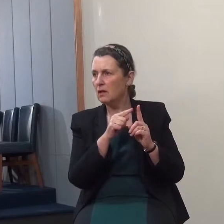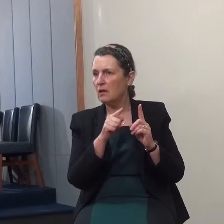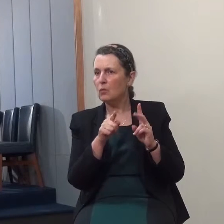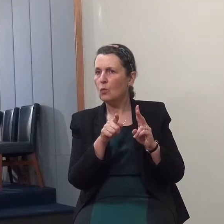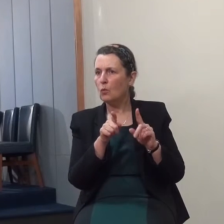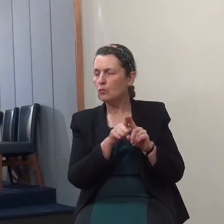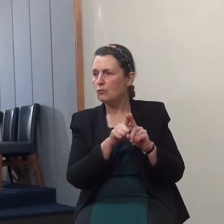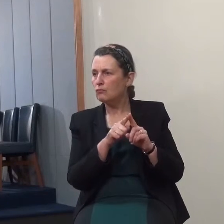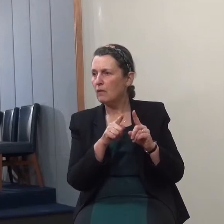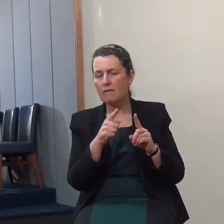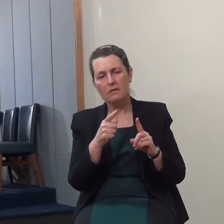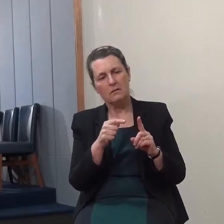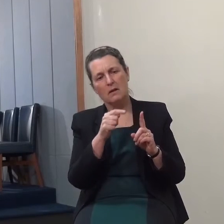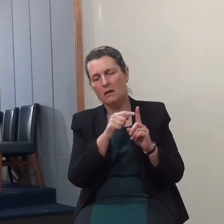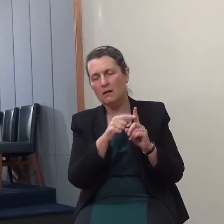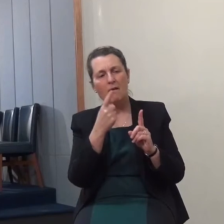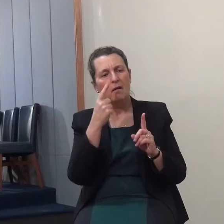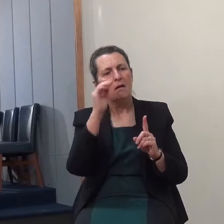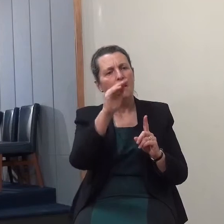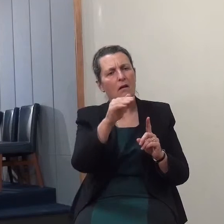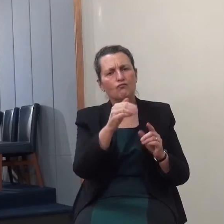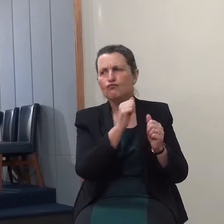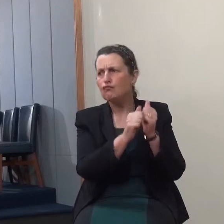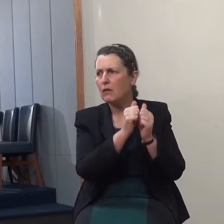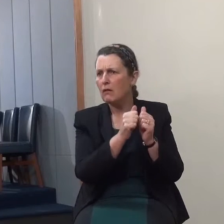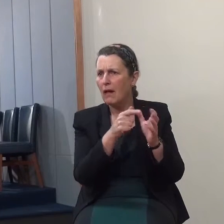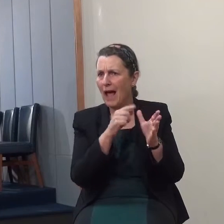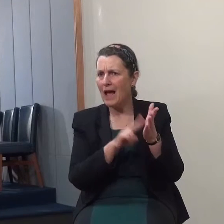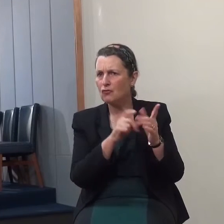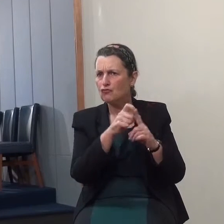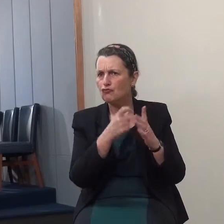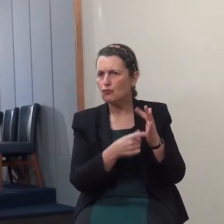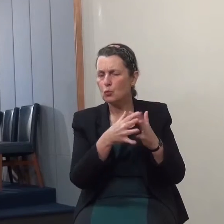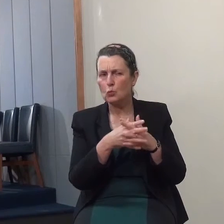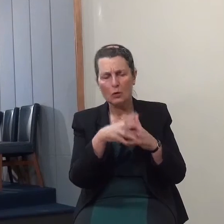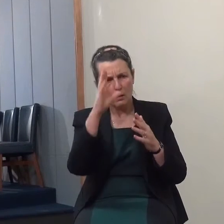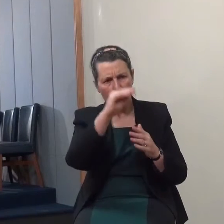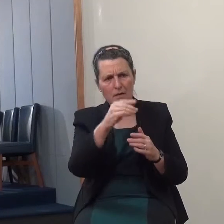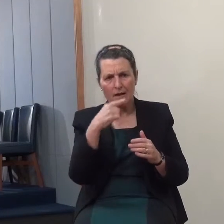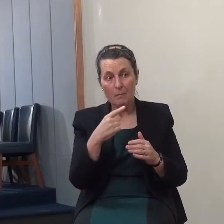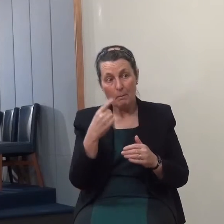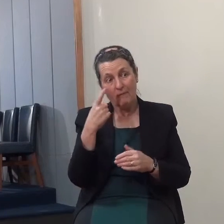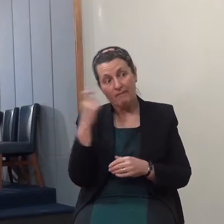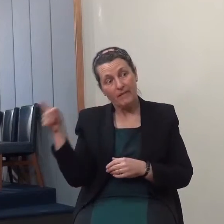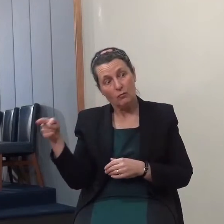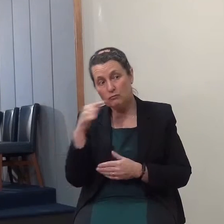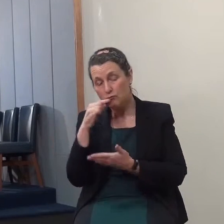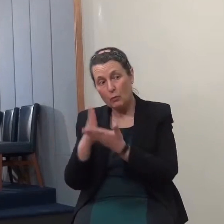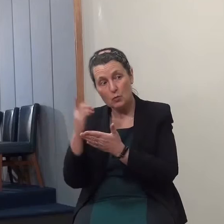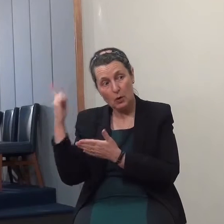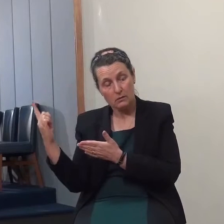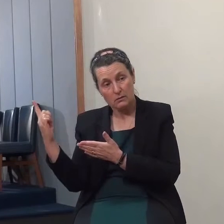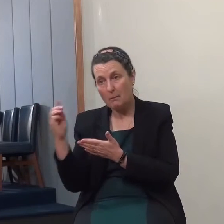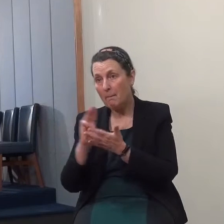words, "We have found the Messiah," which is being interpreted to Christ. He was sure of it. This